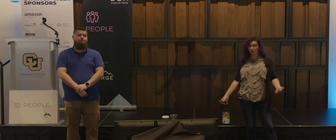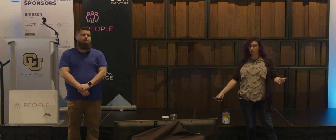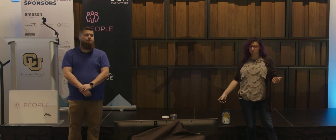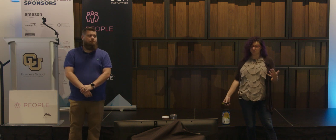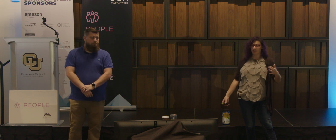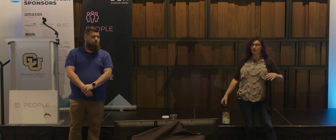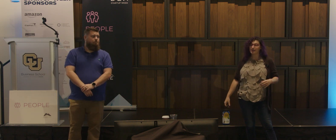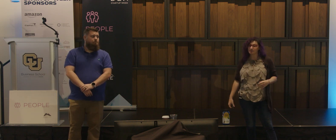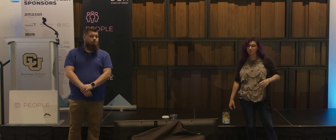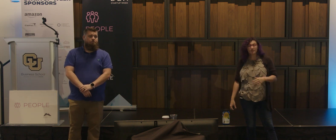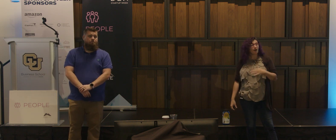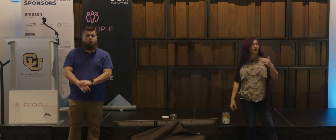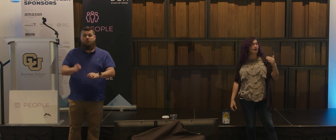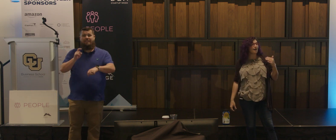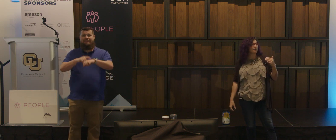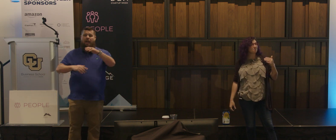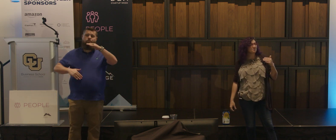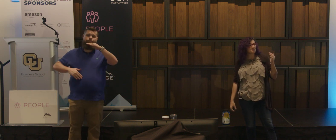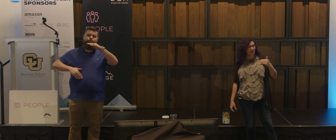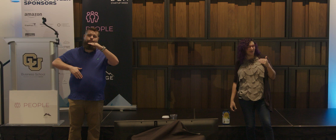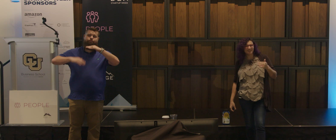So we are 5 minutes past time.